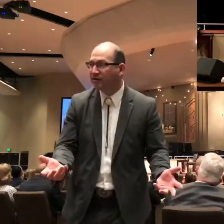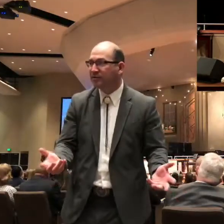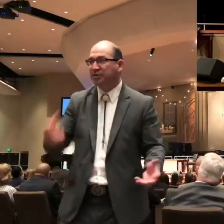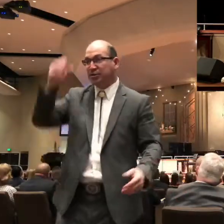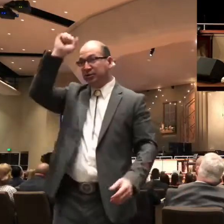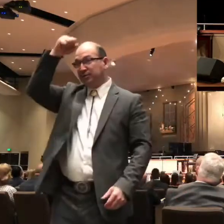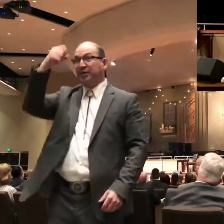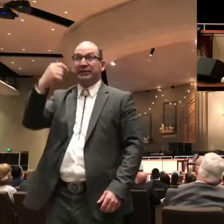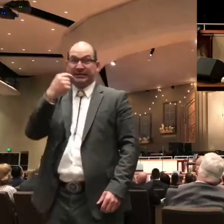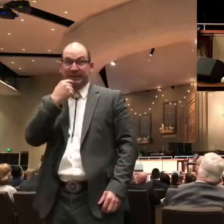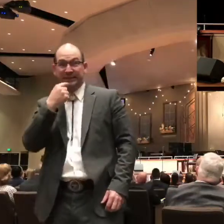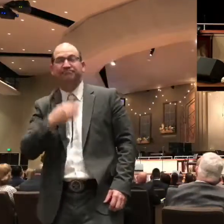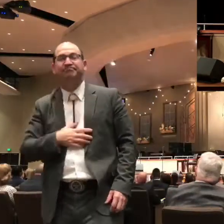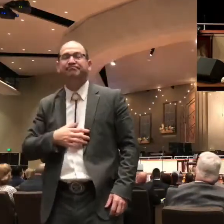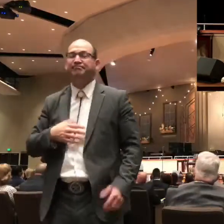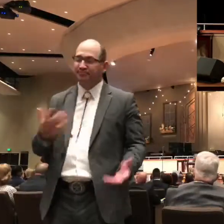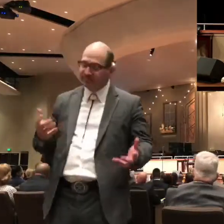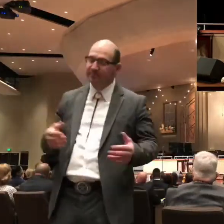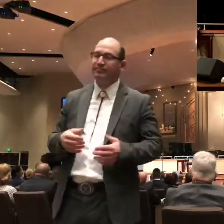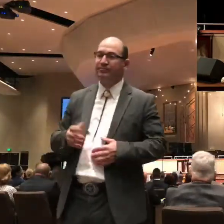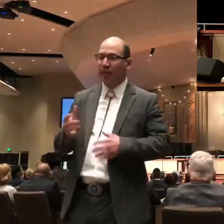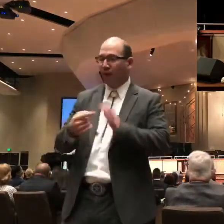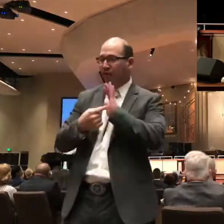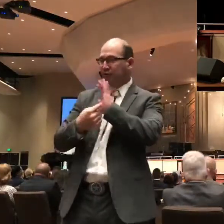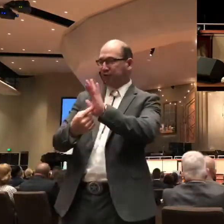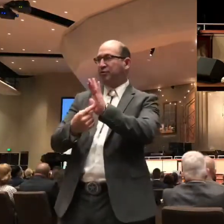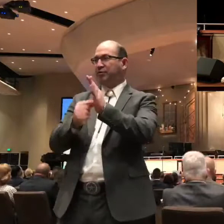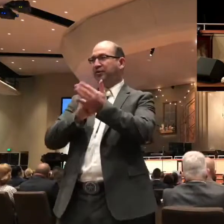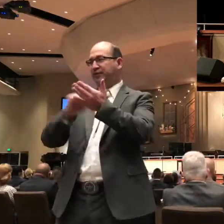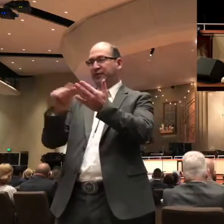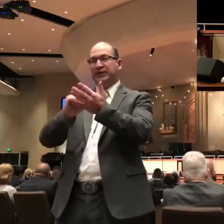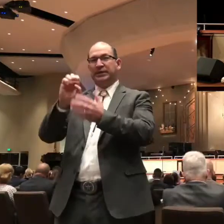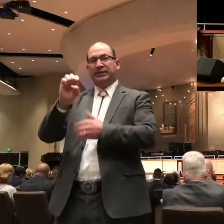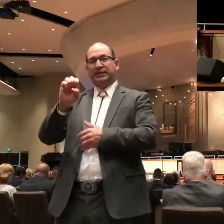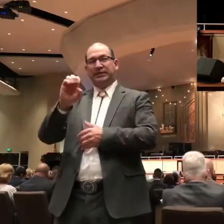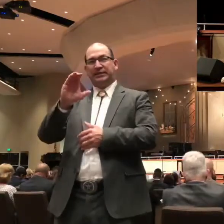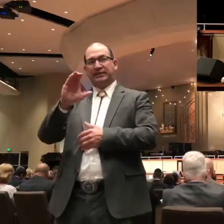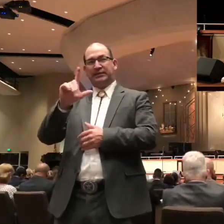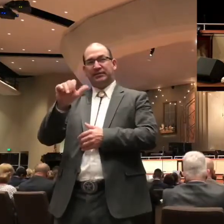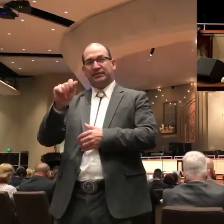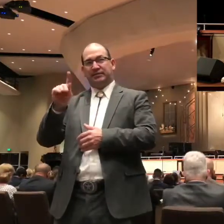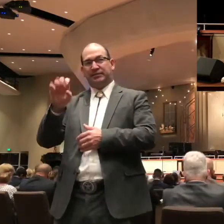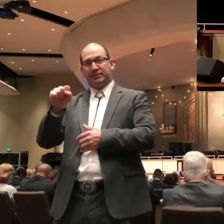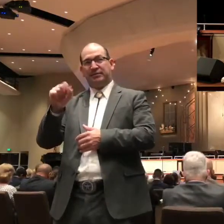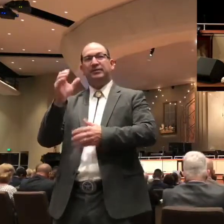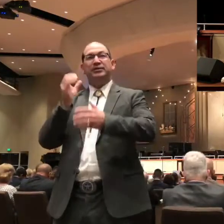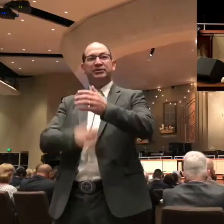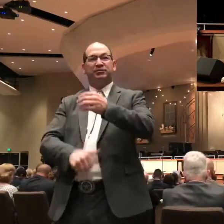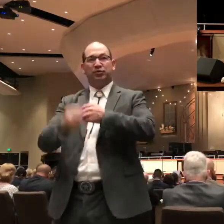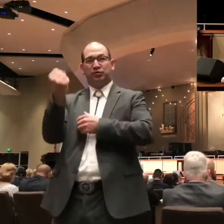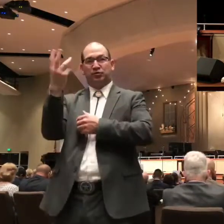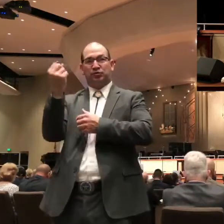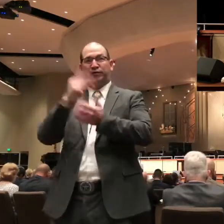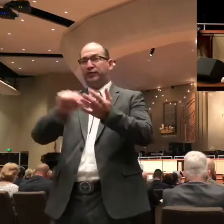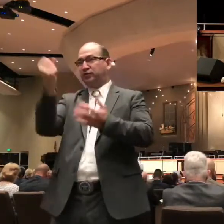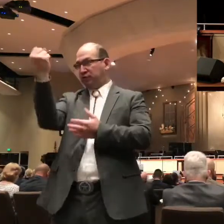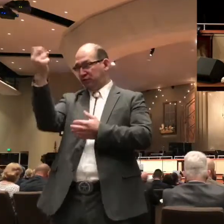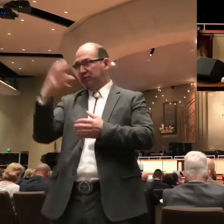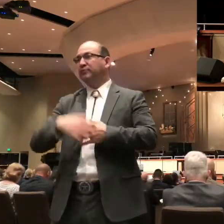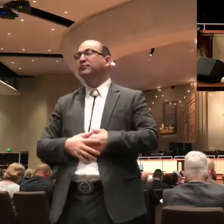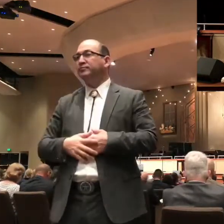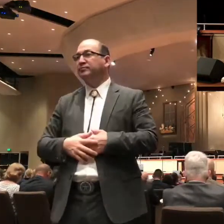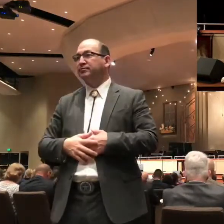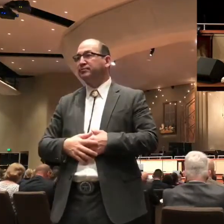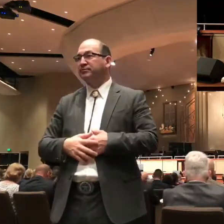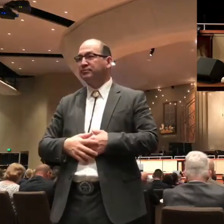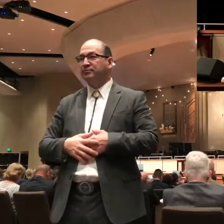fact, let's turn there. Sometimes I think we need to turn more. Ecclesiastes 12, 12. Everybody turn there real quick. Let's see it. Because you want to hear the conclusion